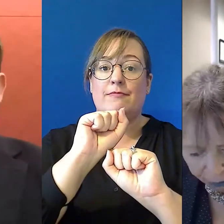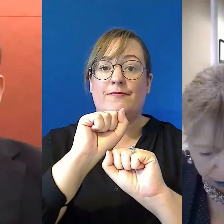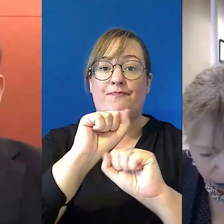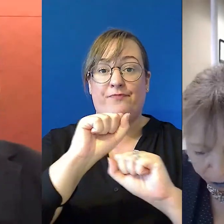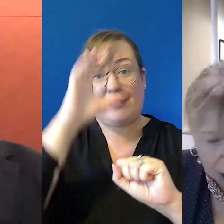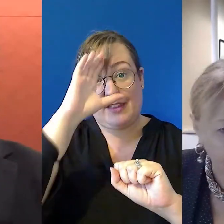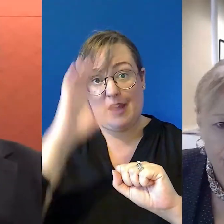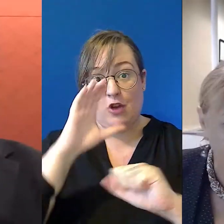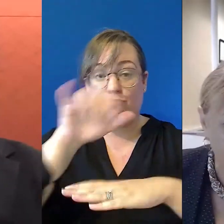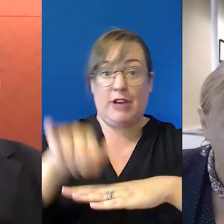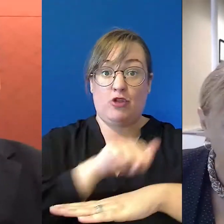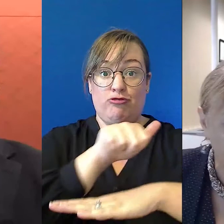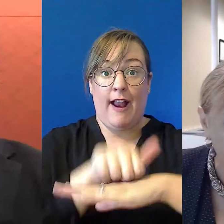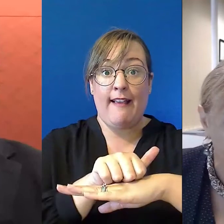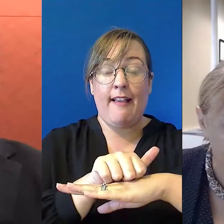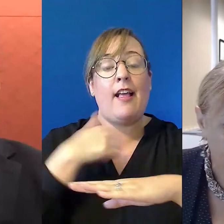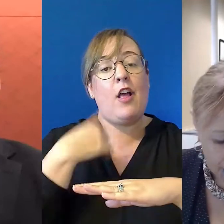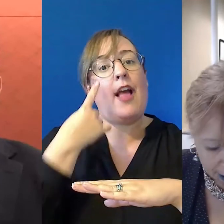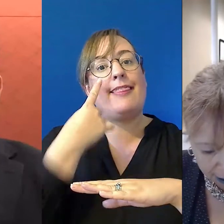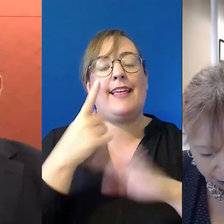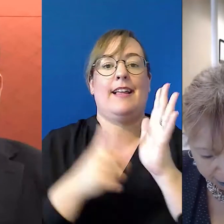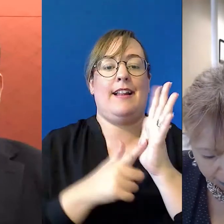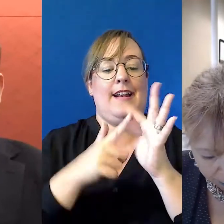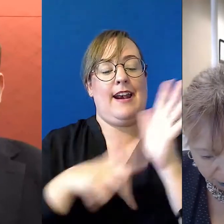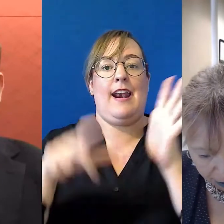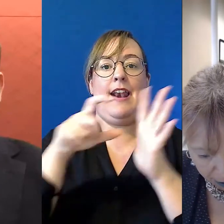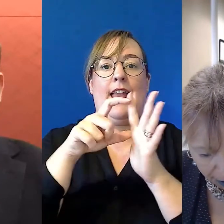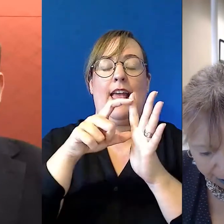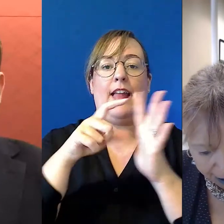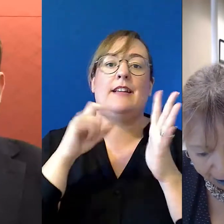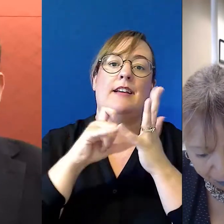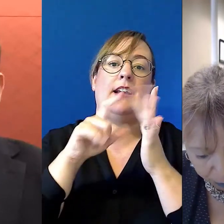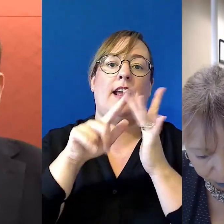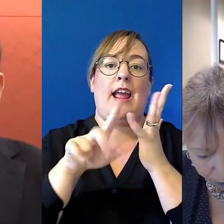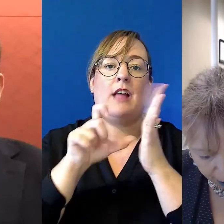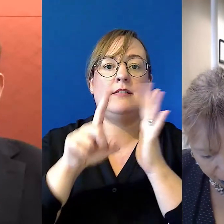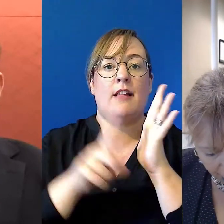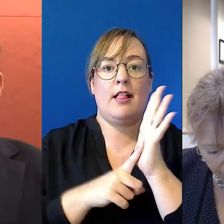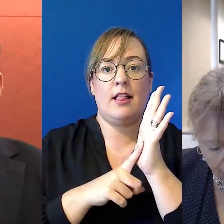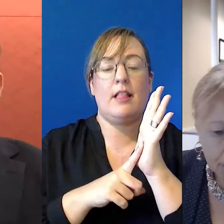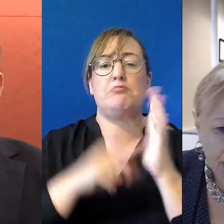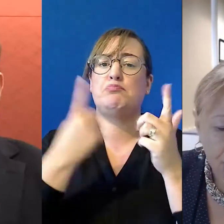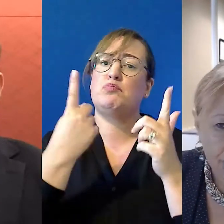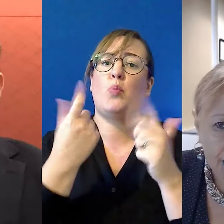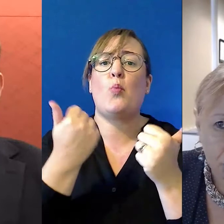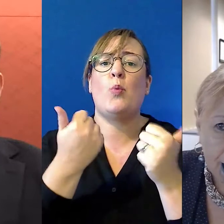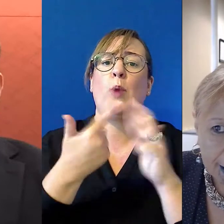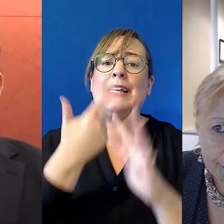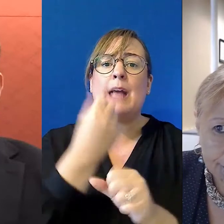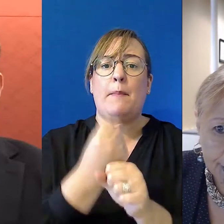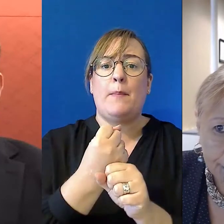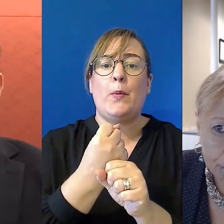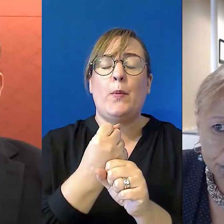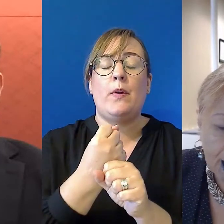I can think of the land councils as an example. But in New Zealand, we